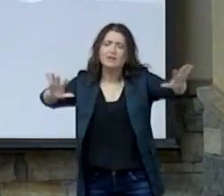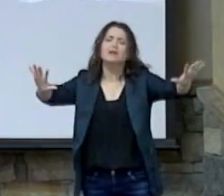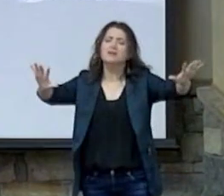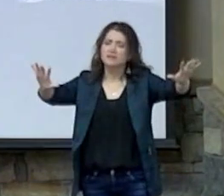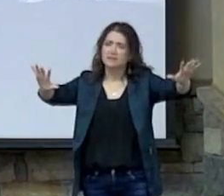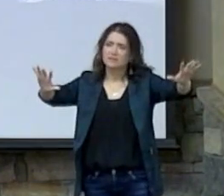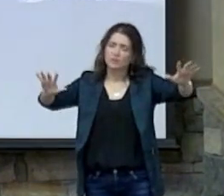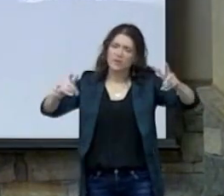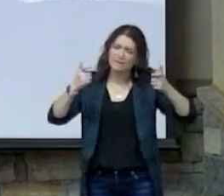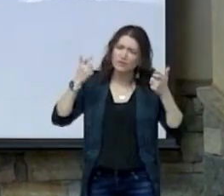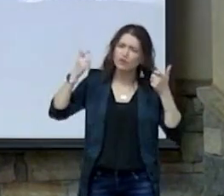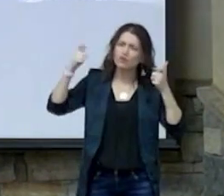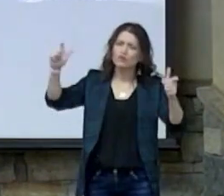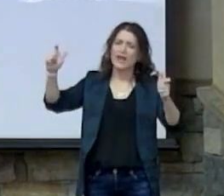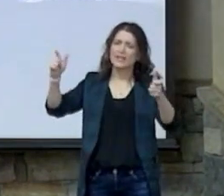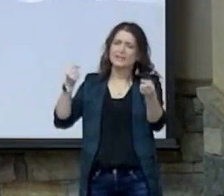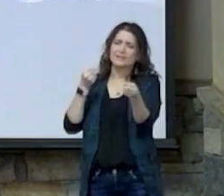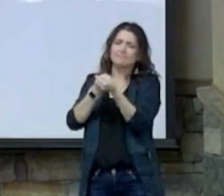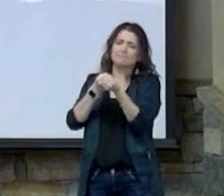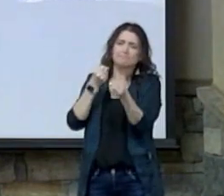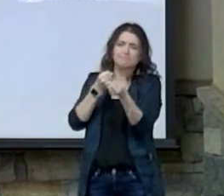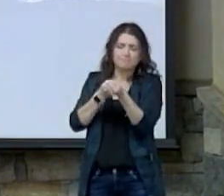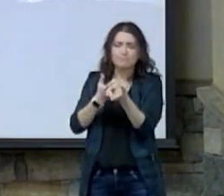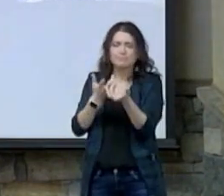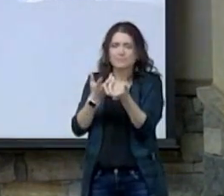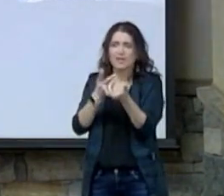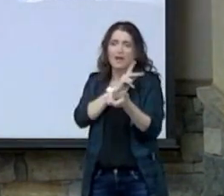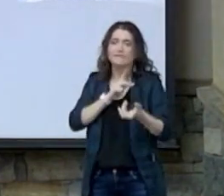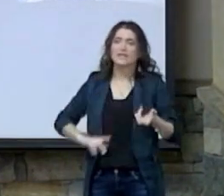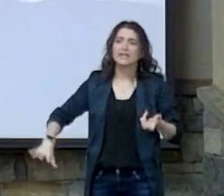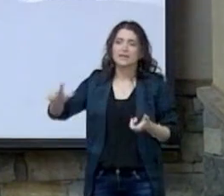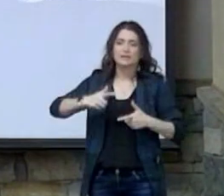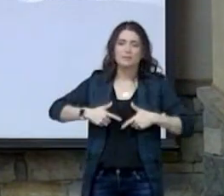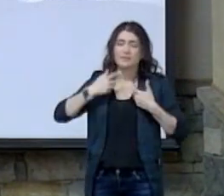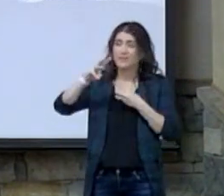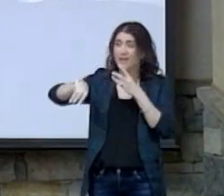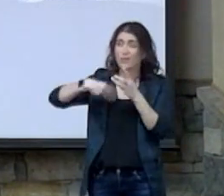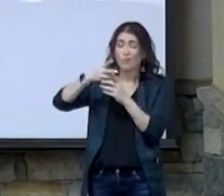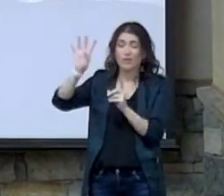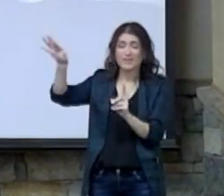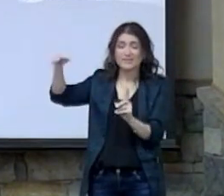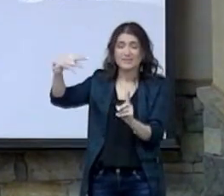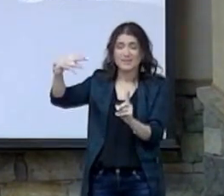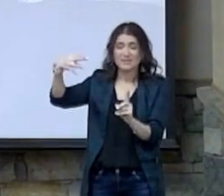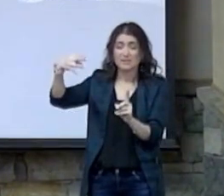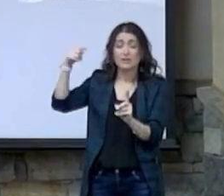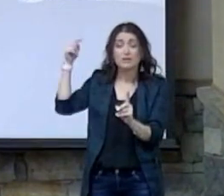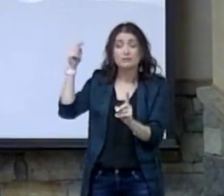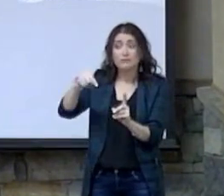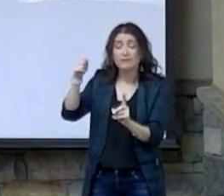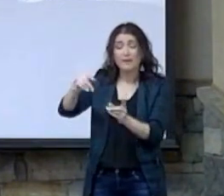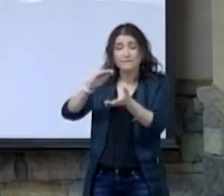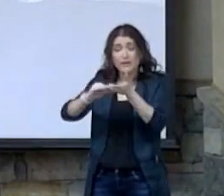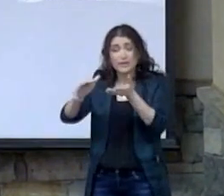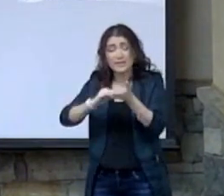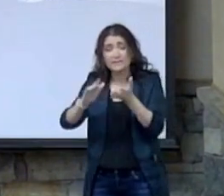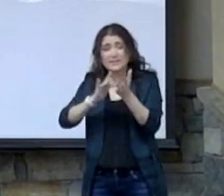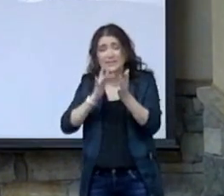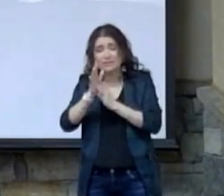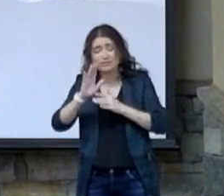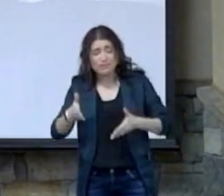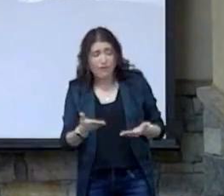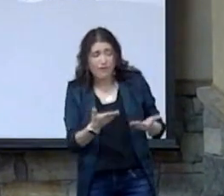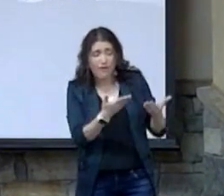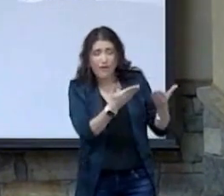the greatest ambassadors of kingdom living the world has ever seen. And that forgiveness that Jesus extended